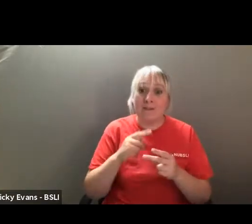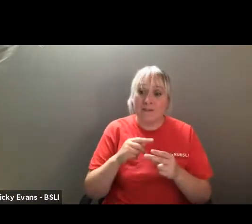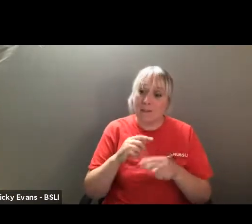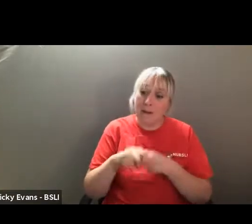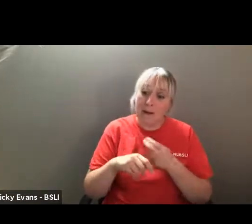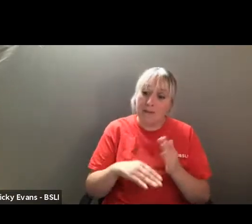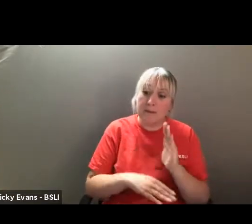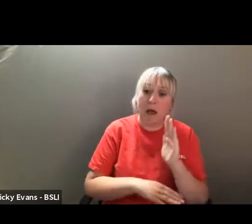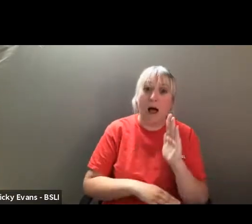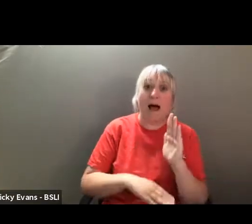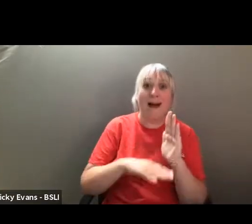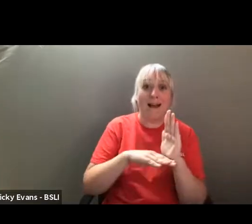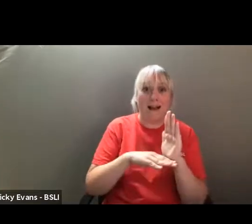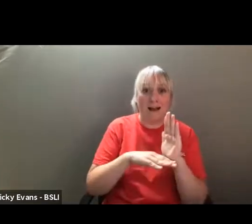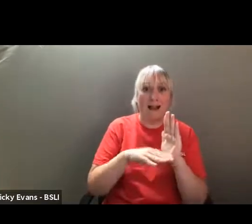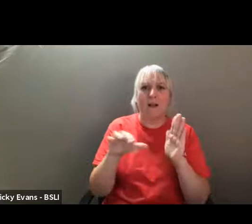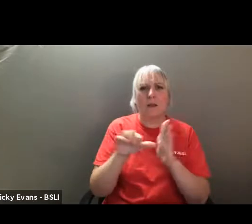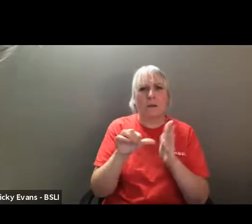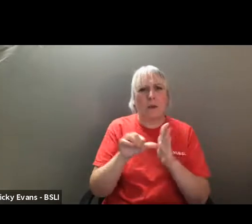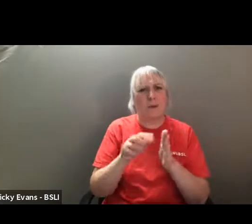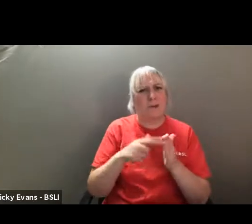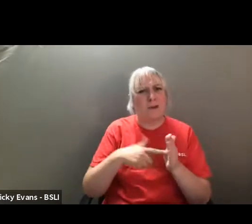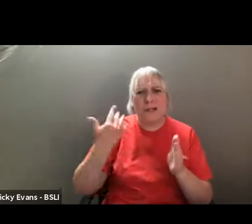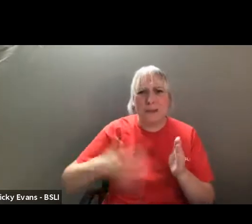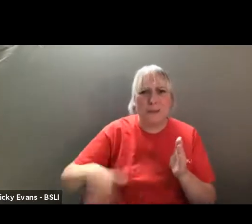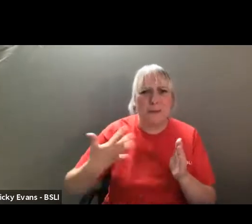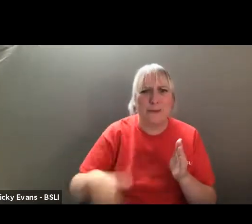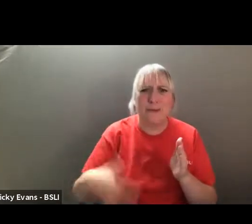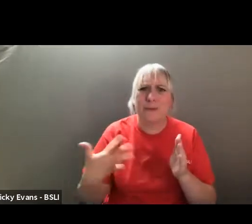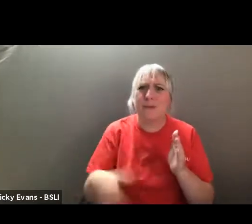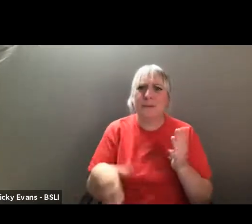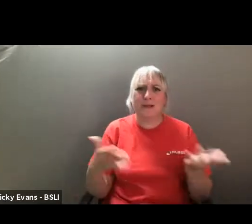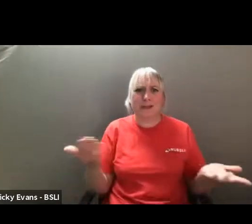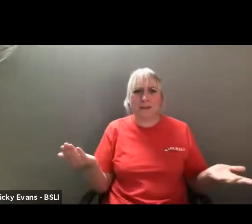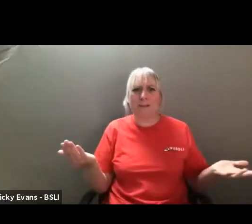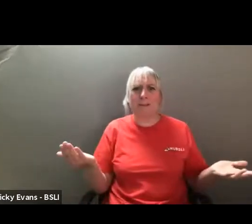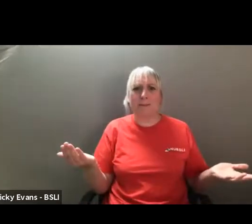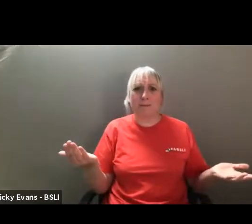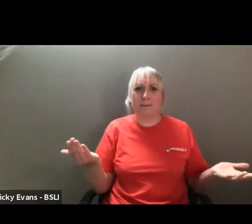become astronomical. So that the